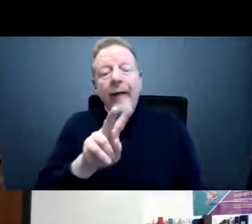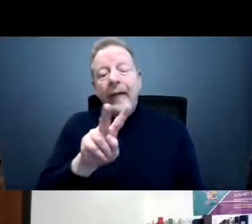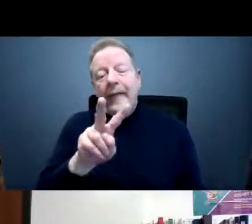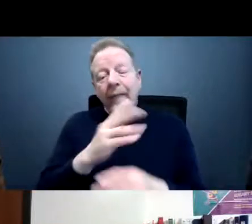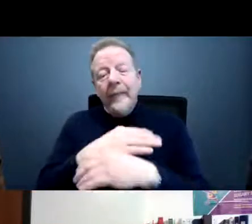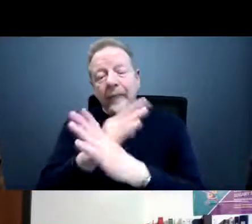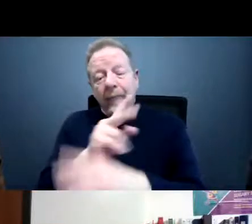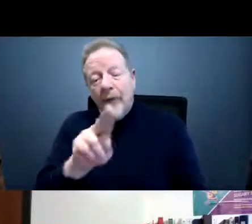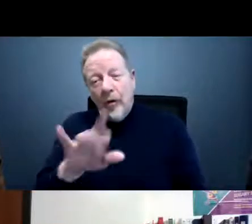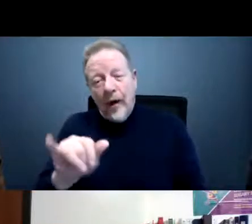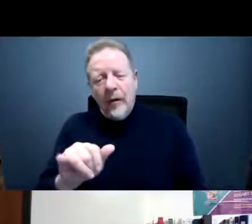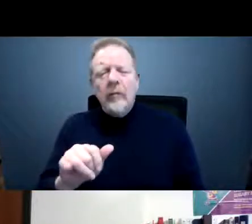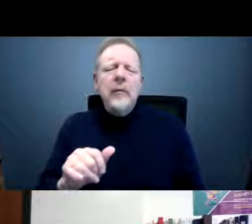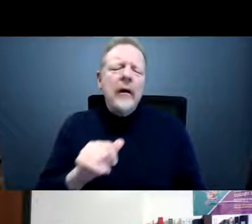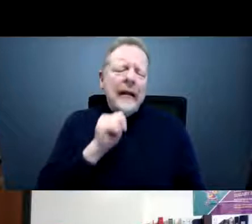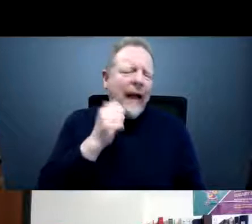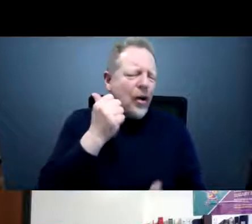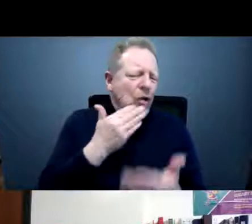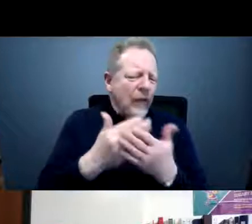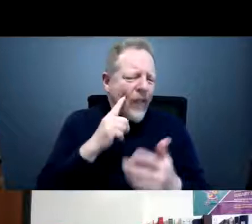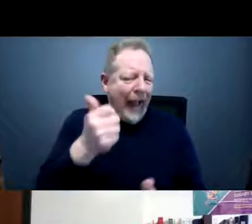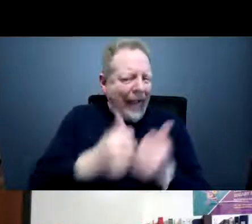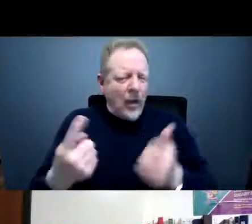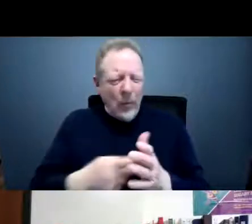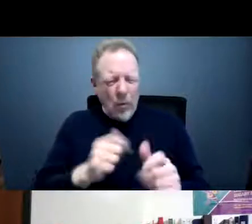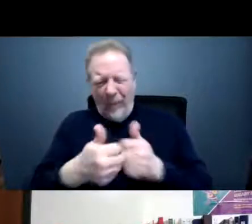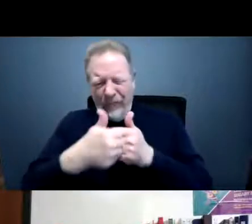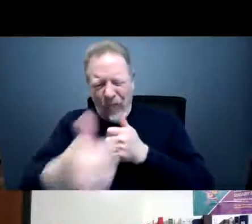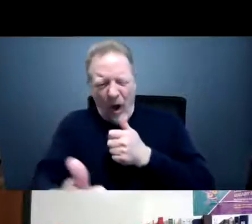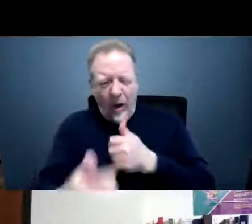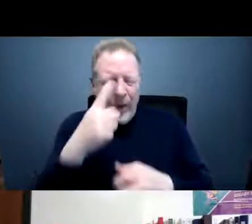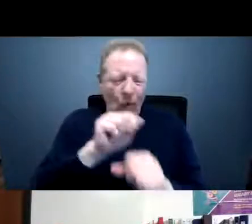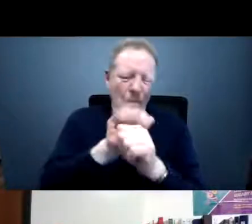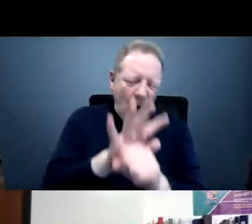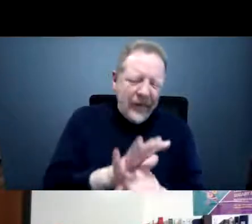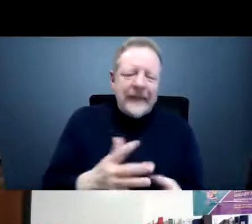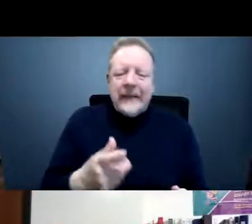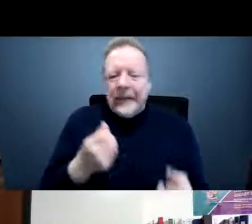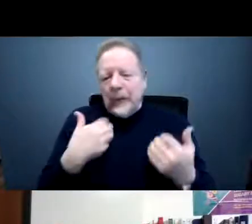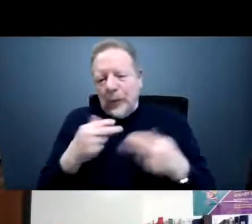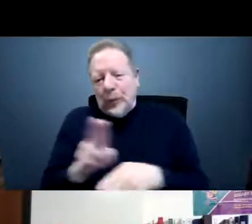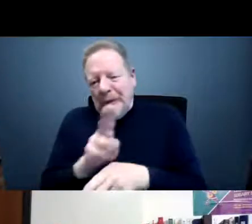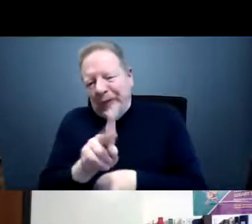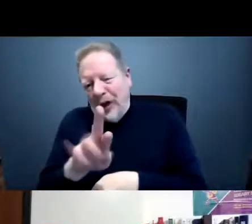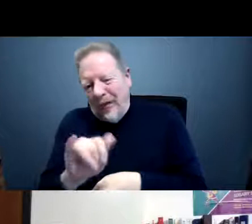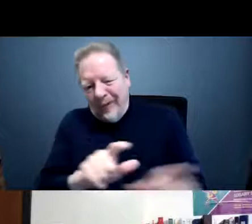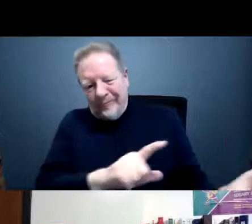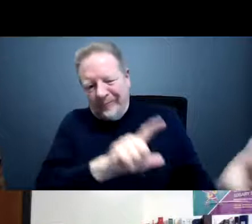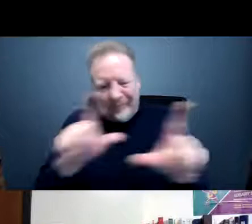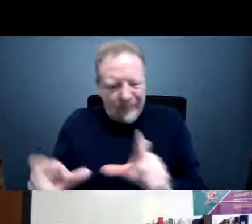everyone. Sometimes the screen is far away. I know with COVID, you know, a lot of times this is being used, but if someone does want an